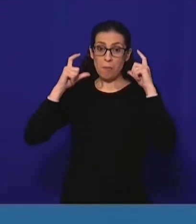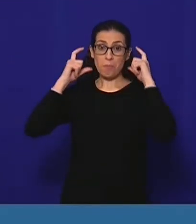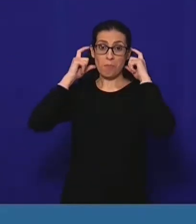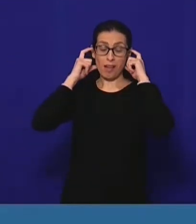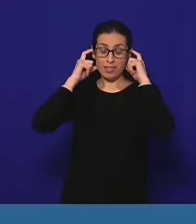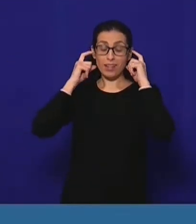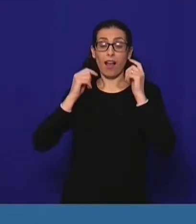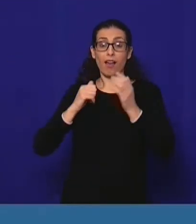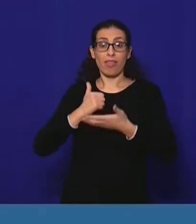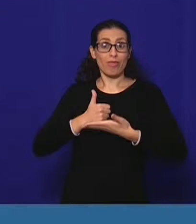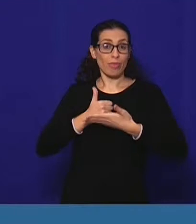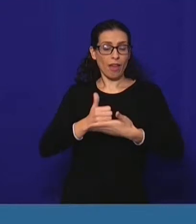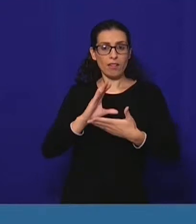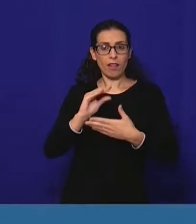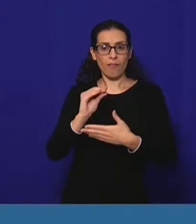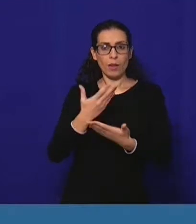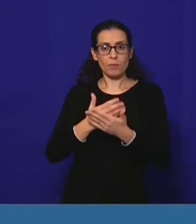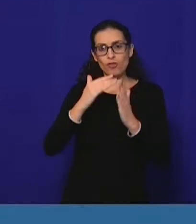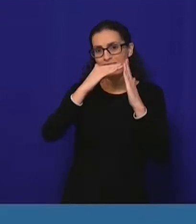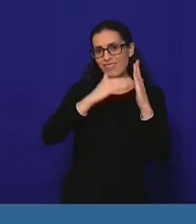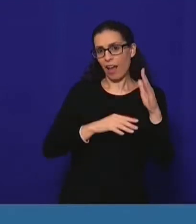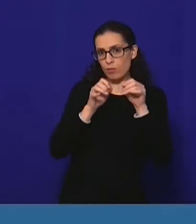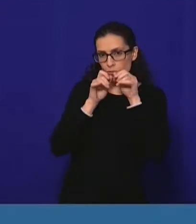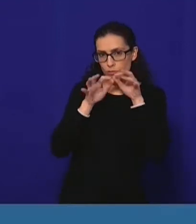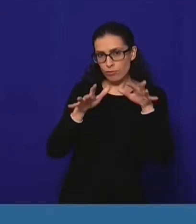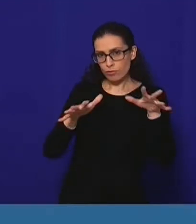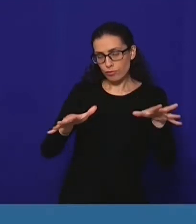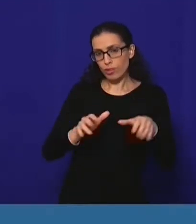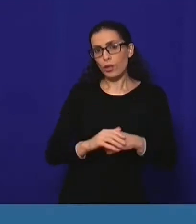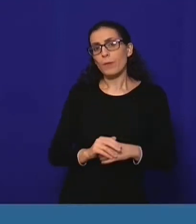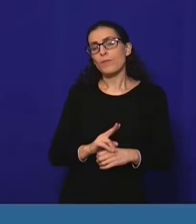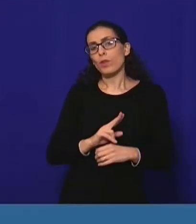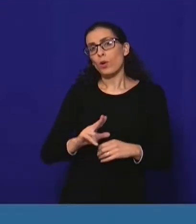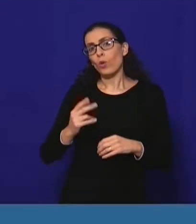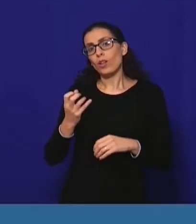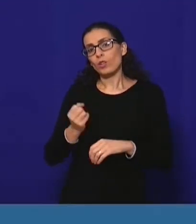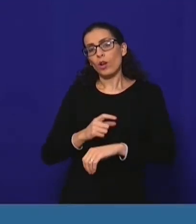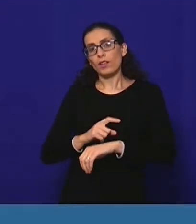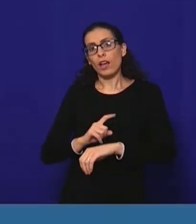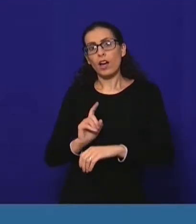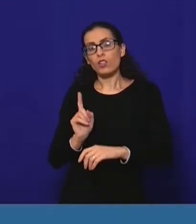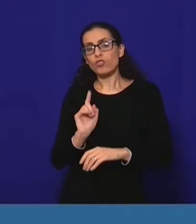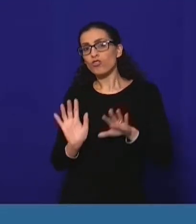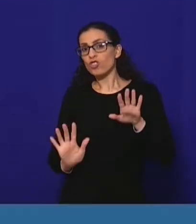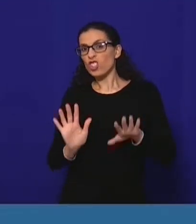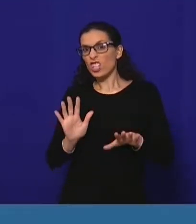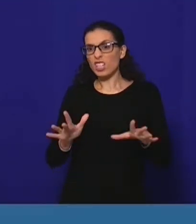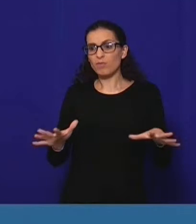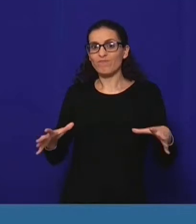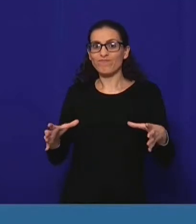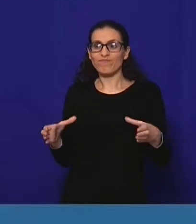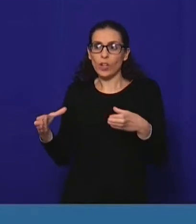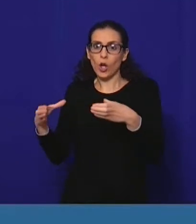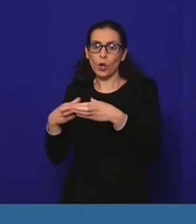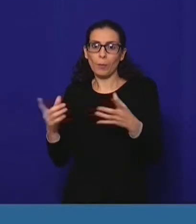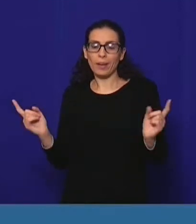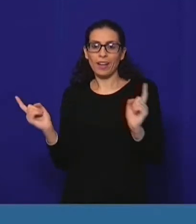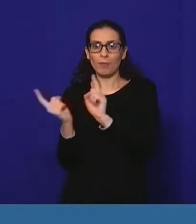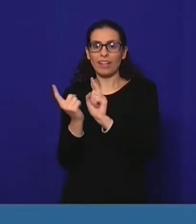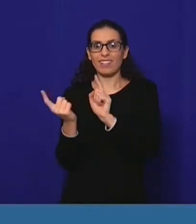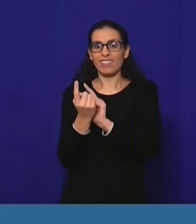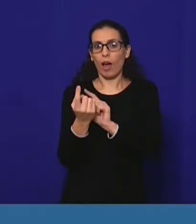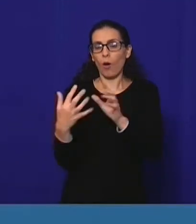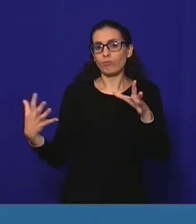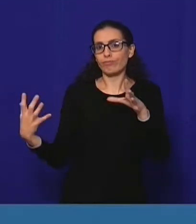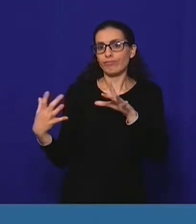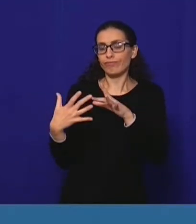ħatnaqqas l-impatt ta' trasmissjoni. U anka qed ikollna wkoll xi social gatherings li propju qegħdin naraw il-link